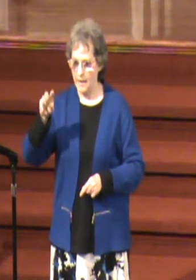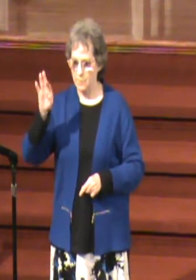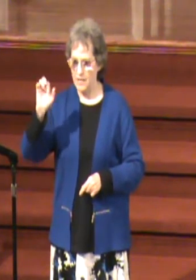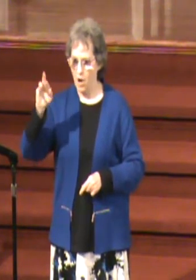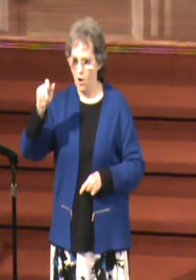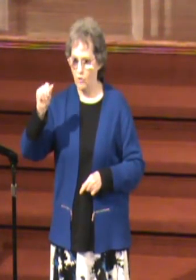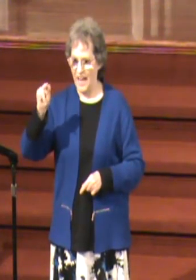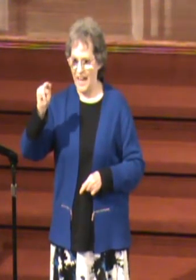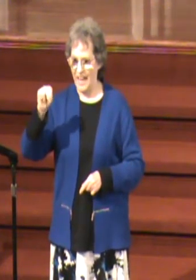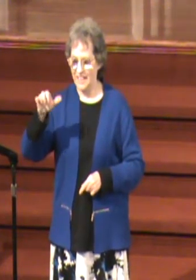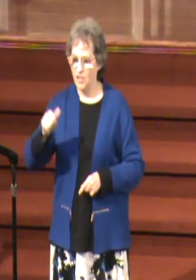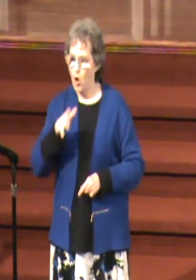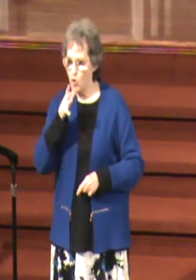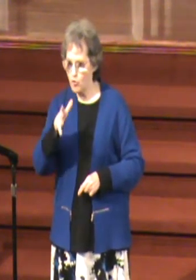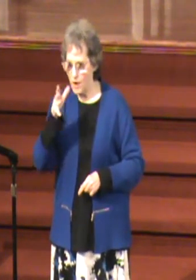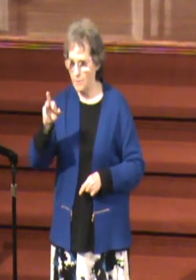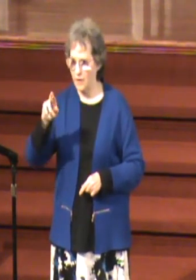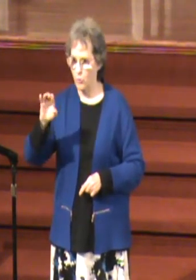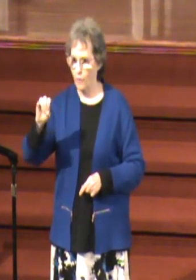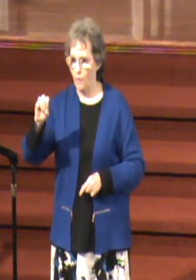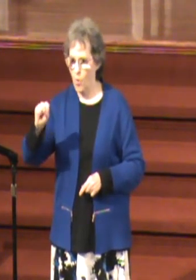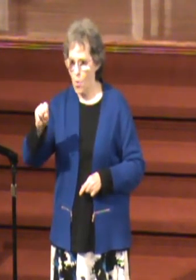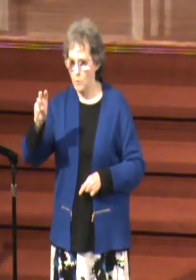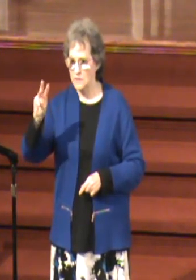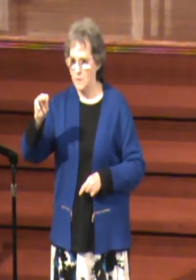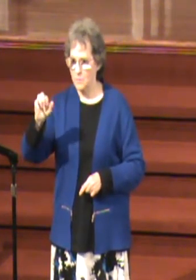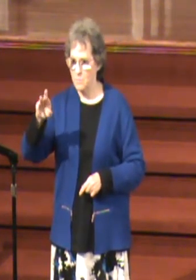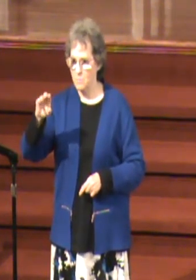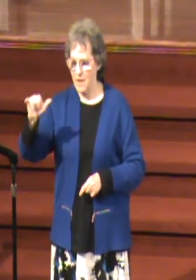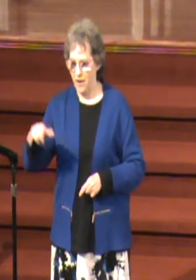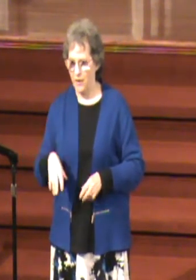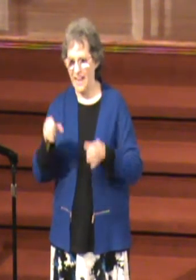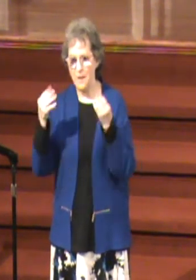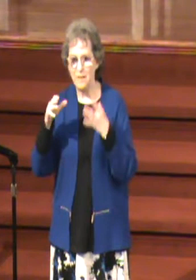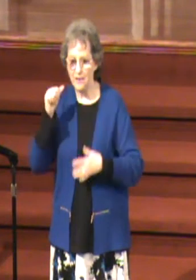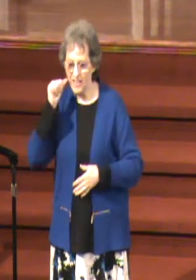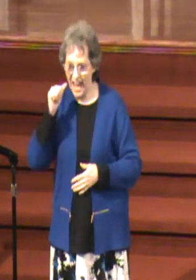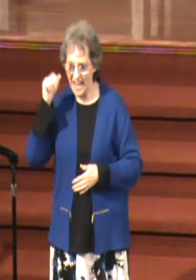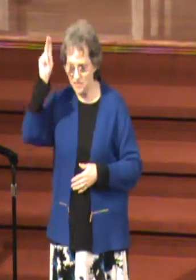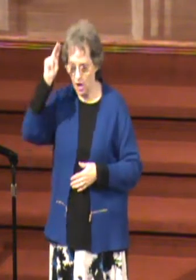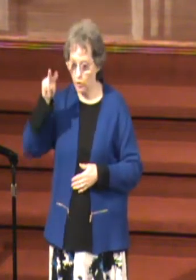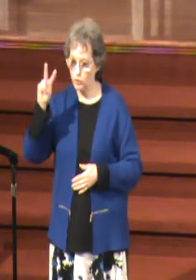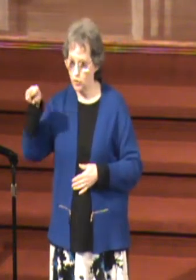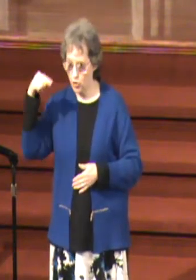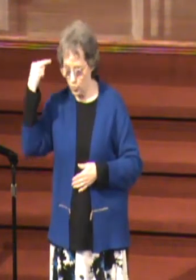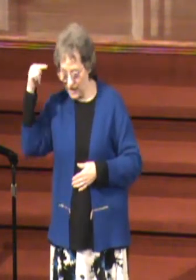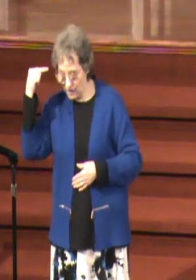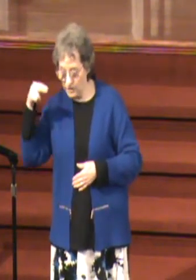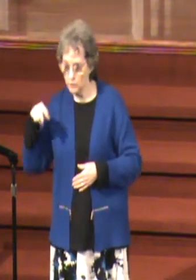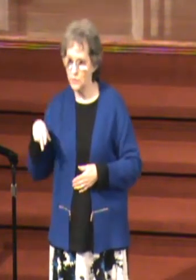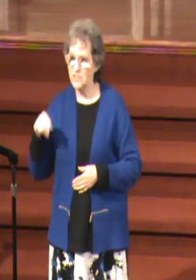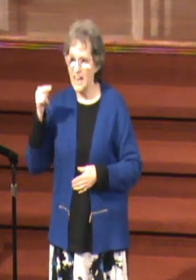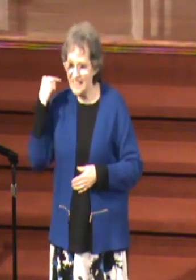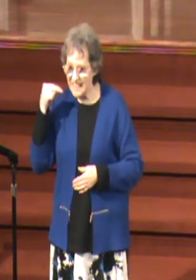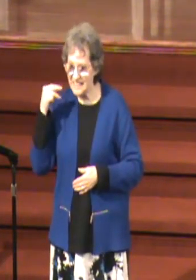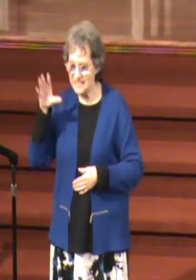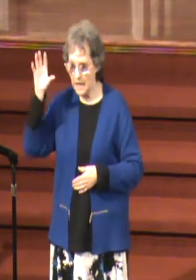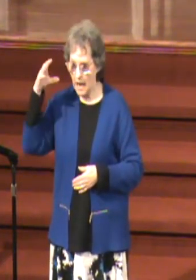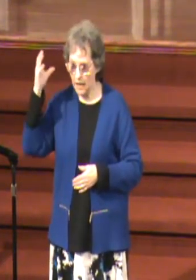and Charles Frith, and a host of aunts, uncles, two nephews, a niece, cousin, and one special